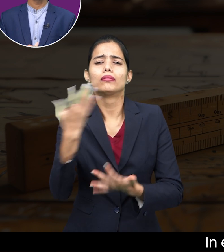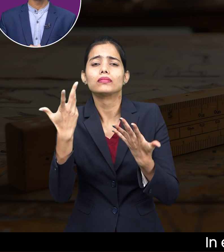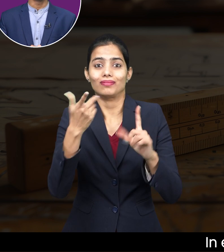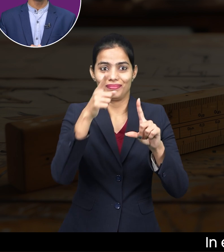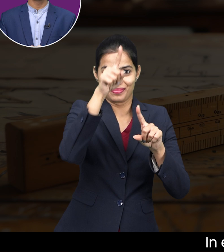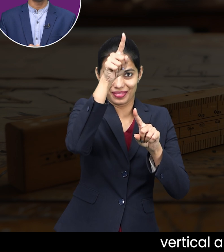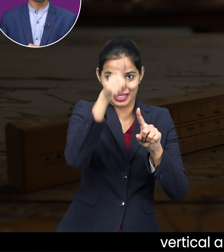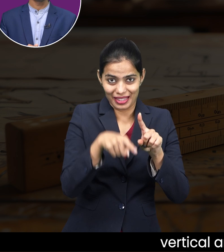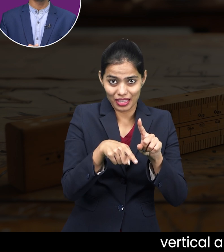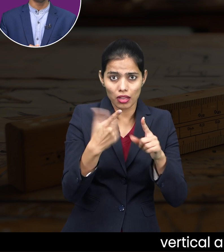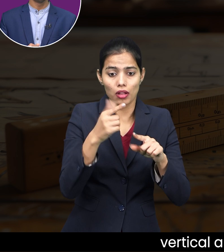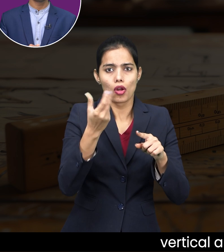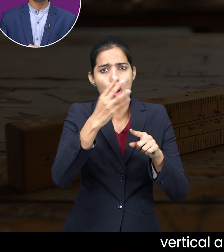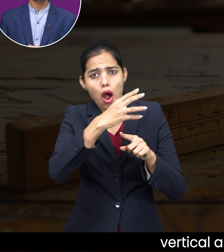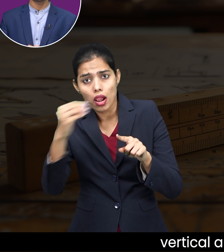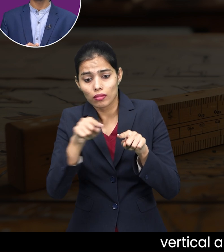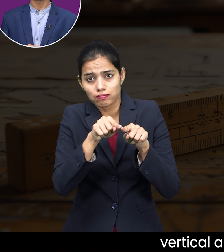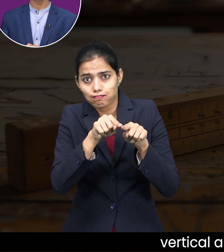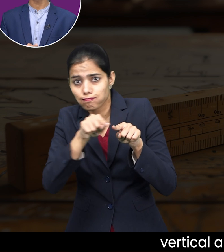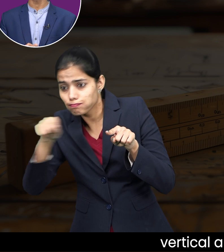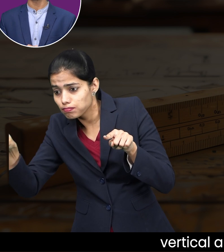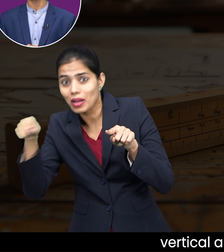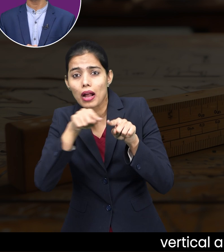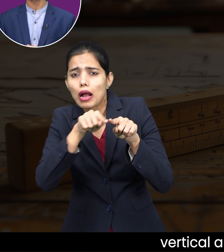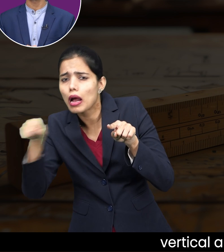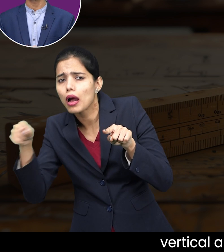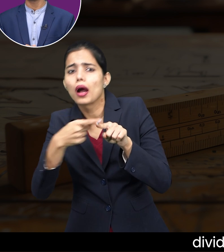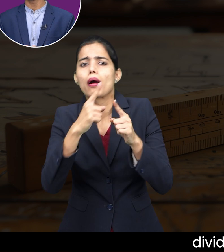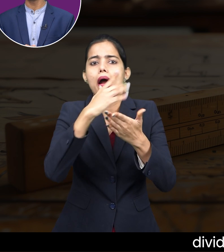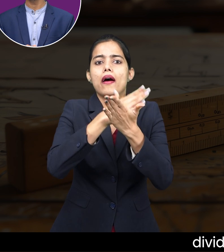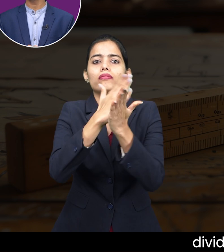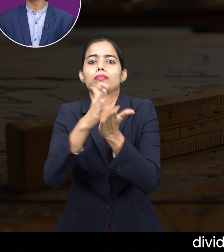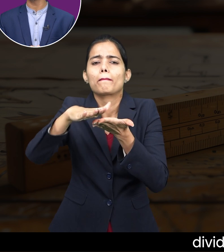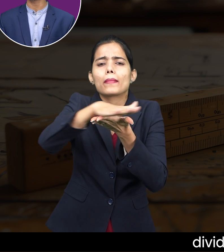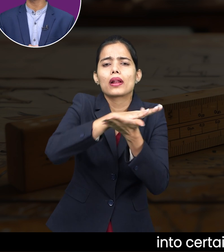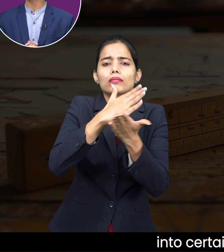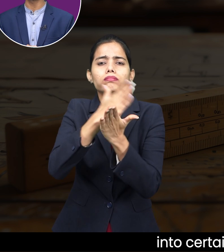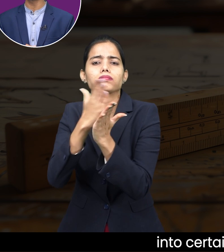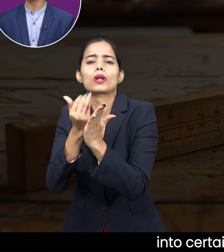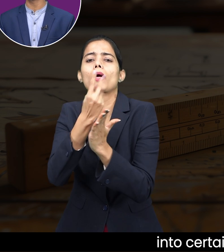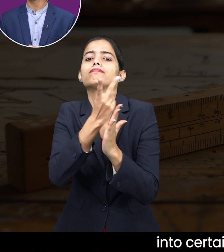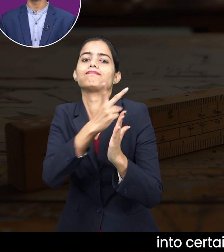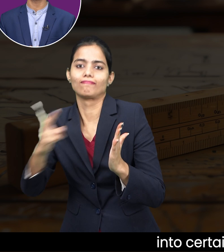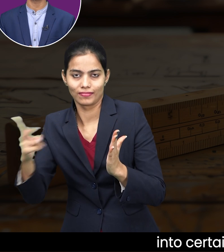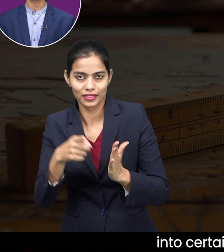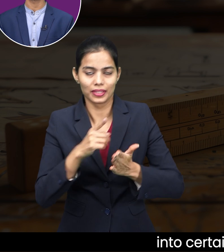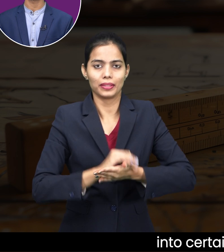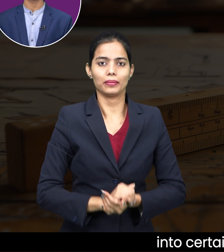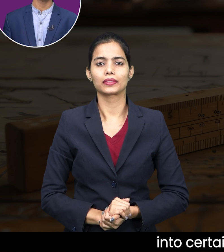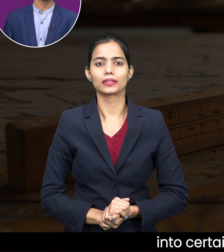In each figure, vertical and horizontal lines divide the surface into certain number of